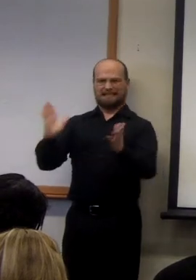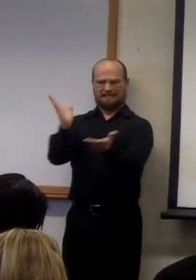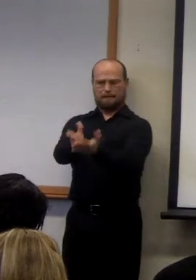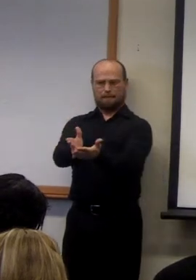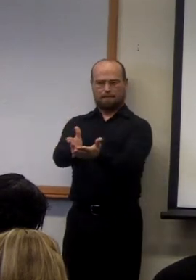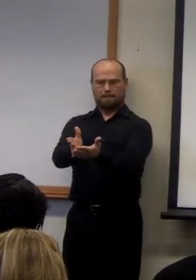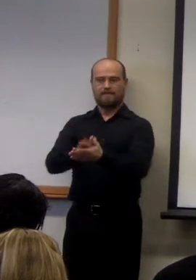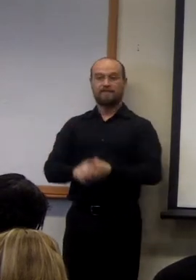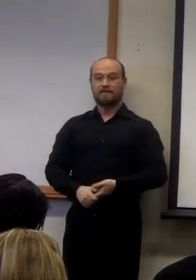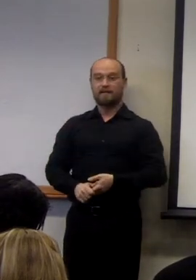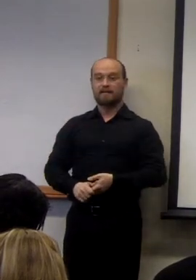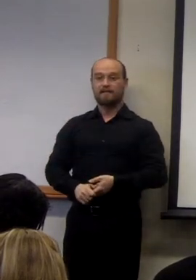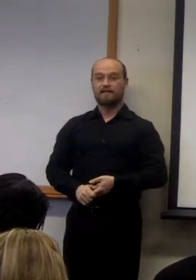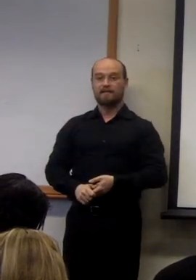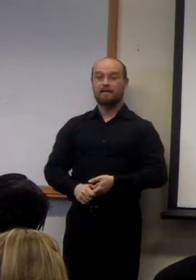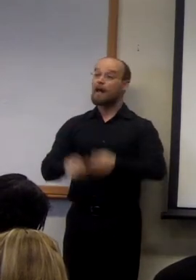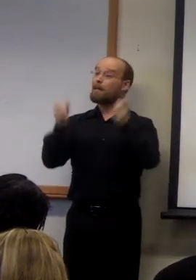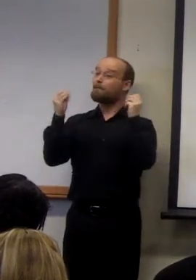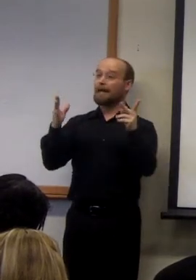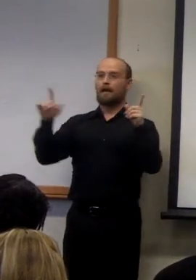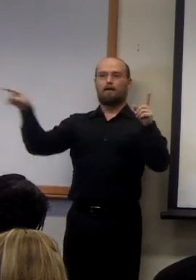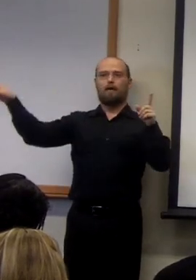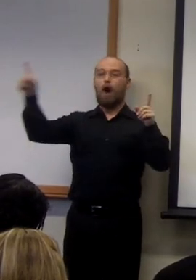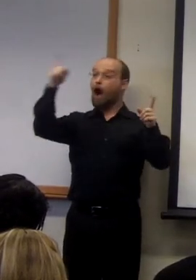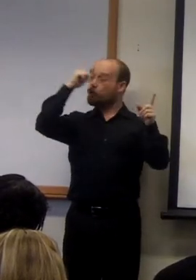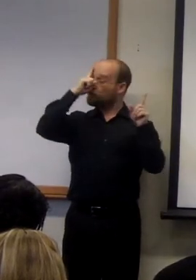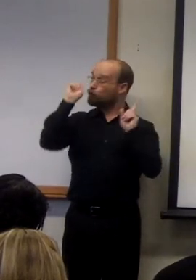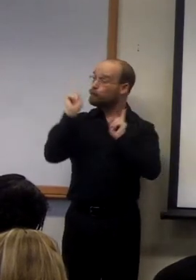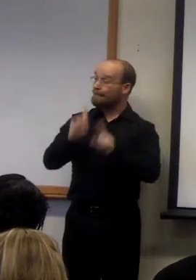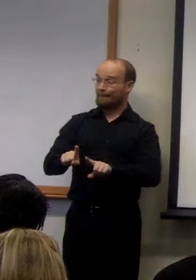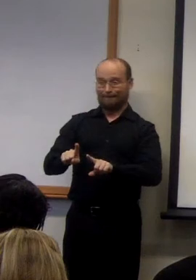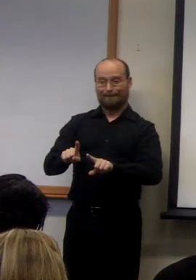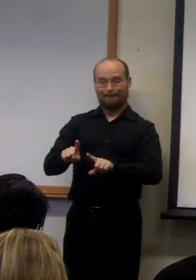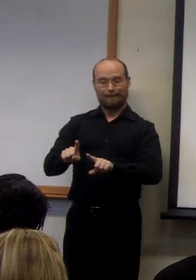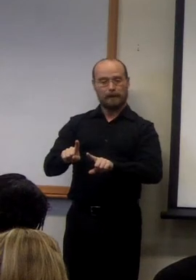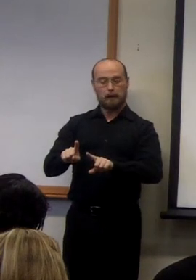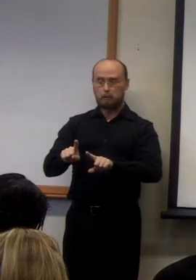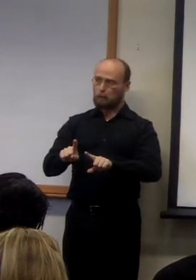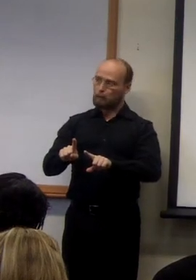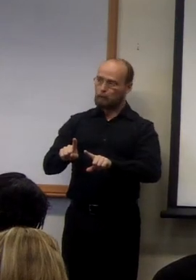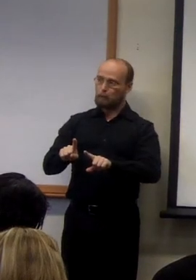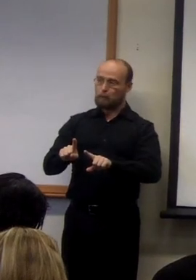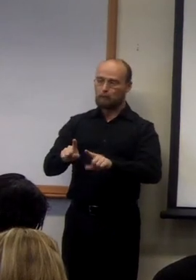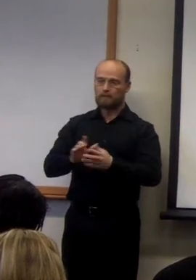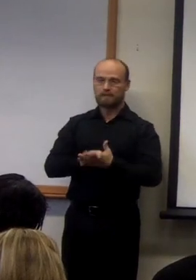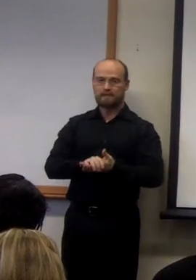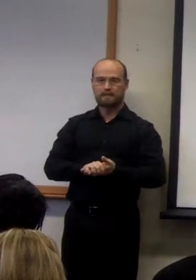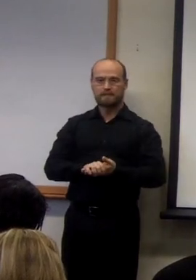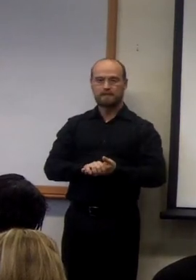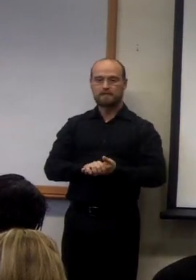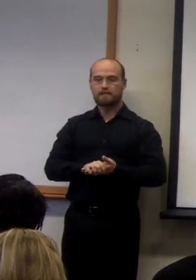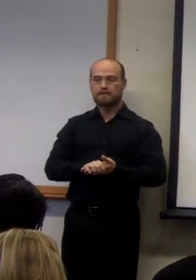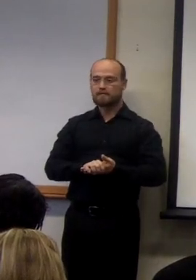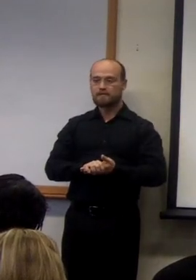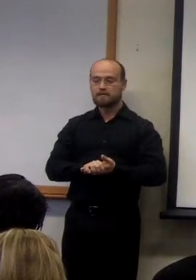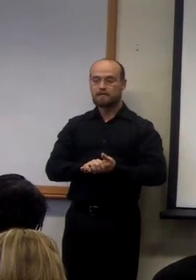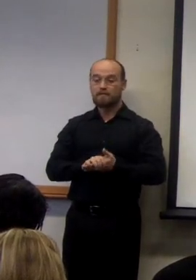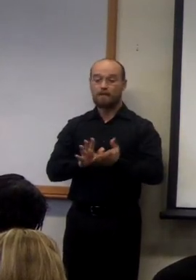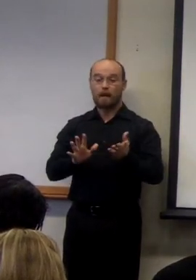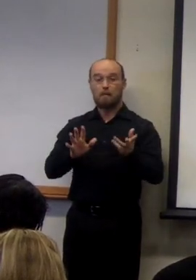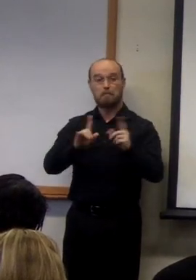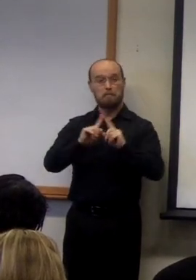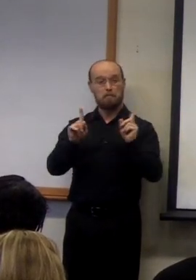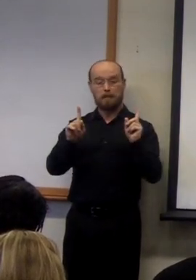may agree with that statement. But I have a feeling that if you investigate a little further, you would not